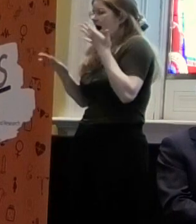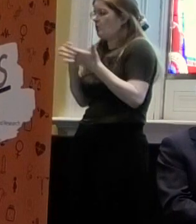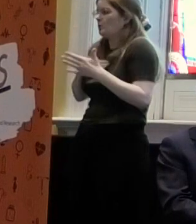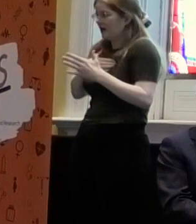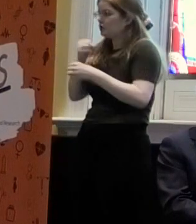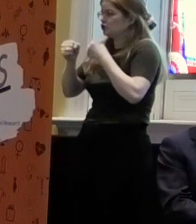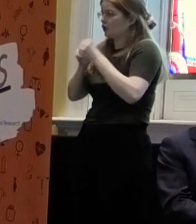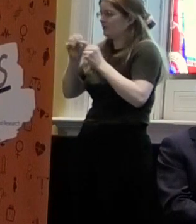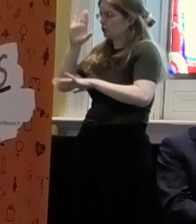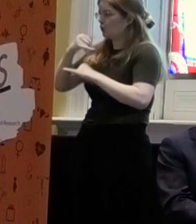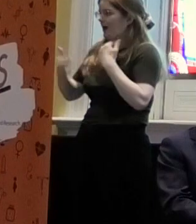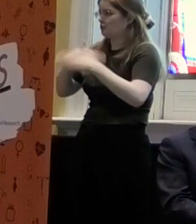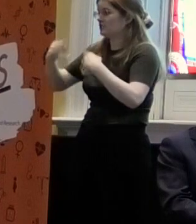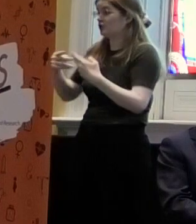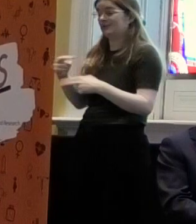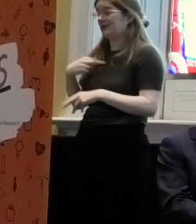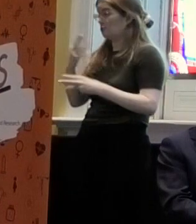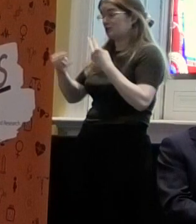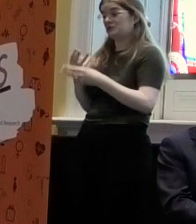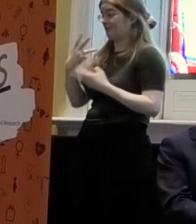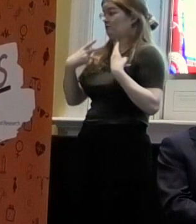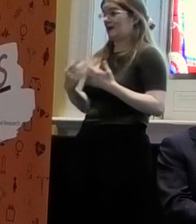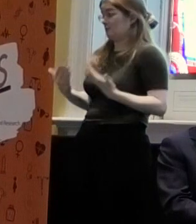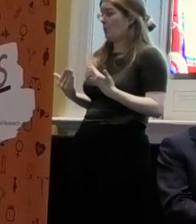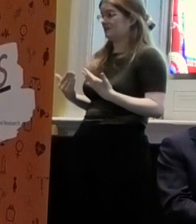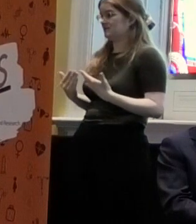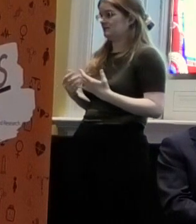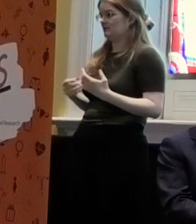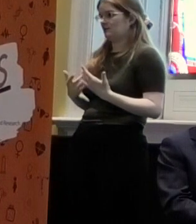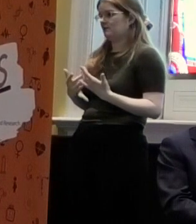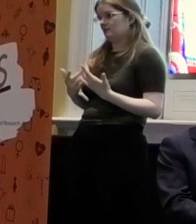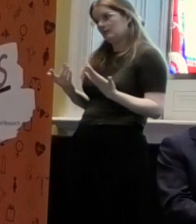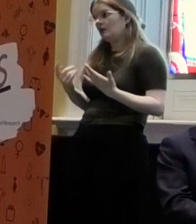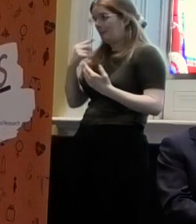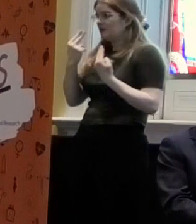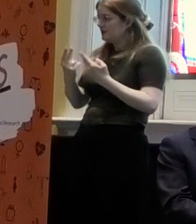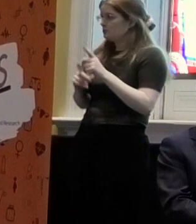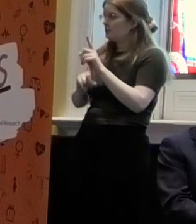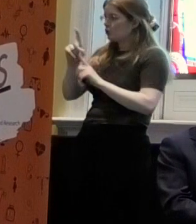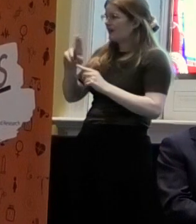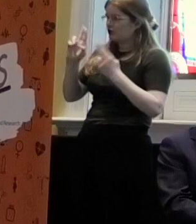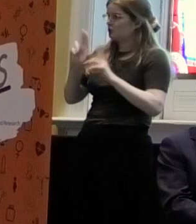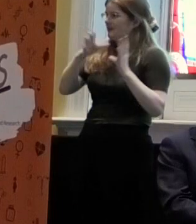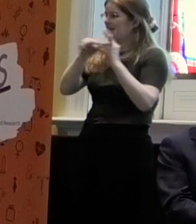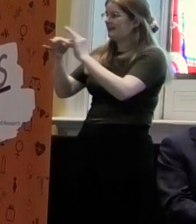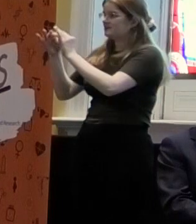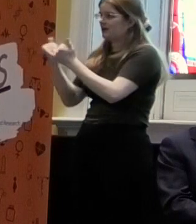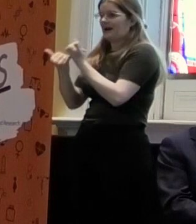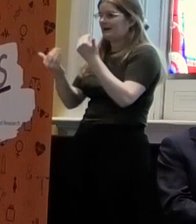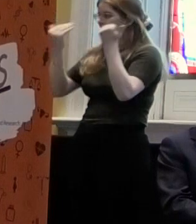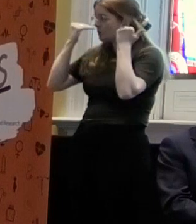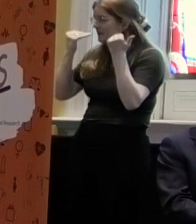be. We're certainly not there yet, but also needs to be linked in with things like